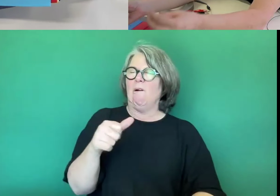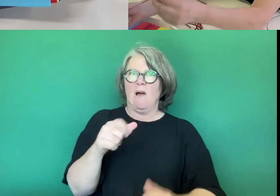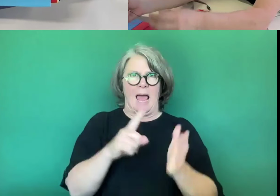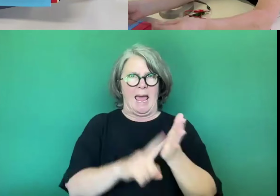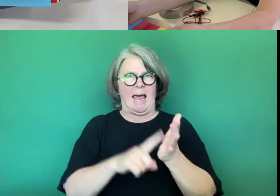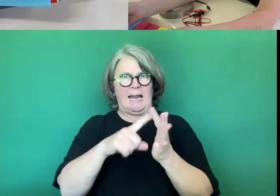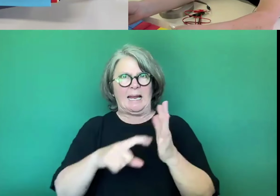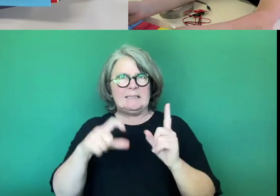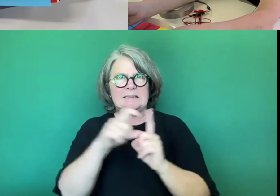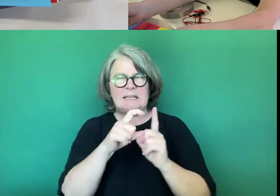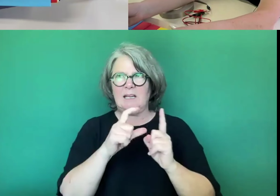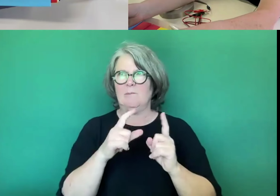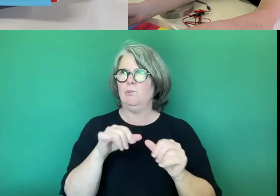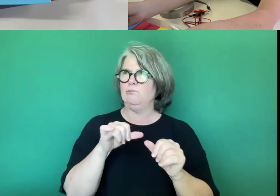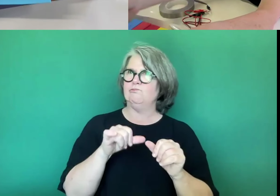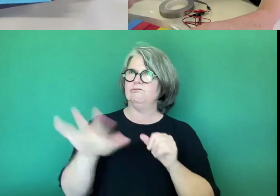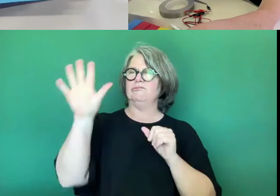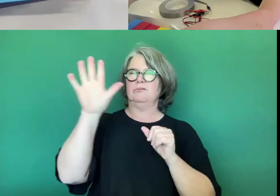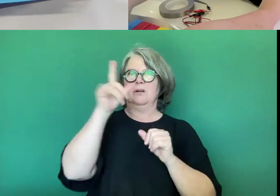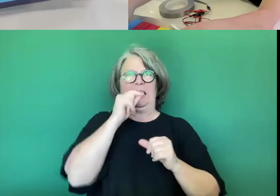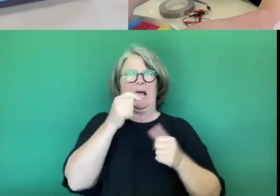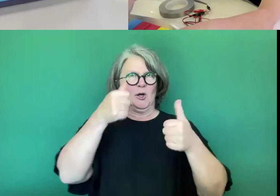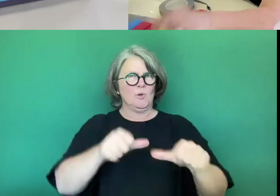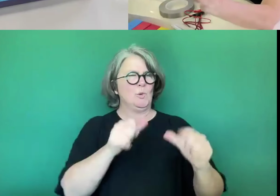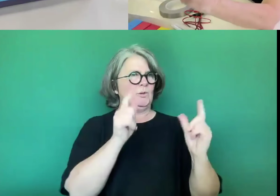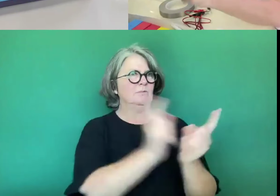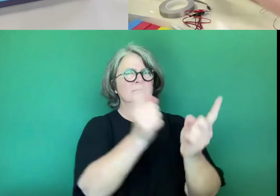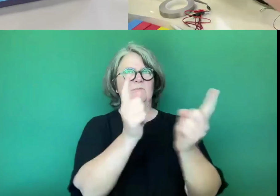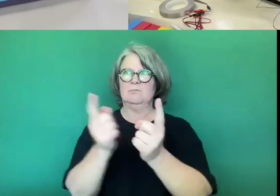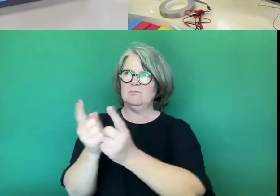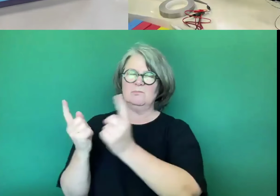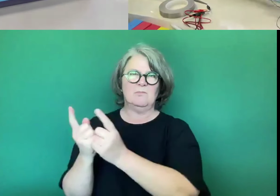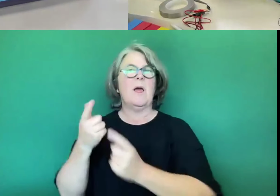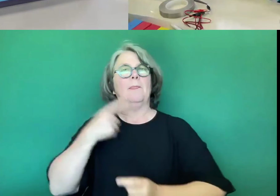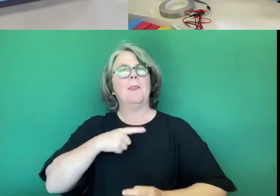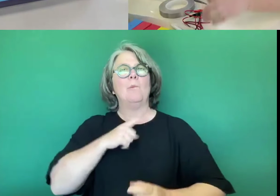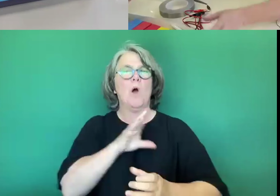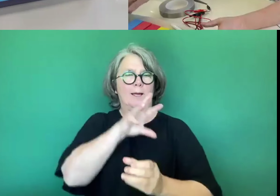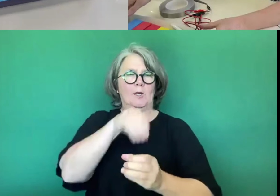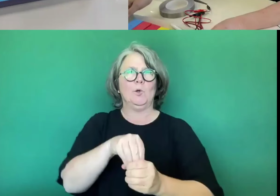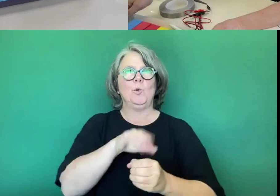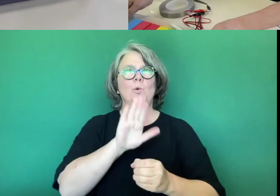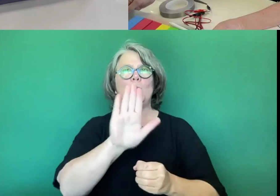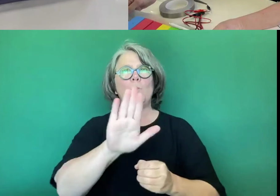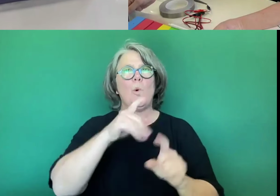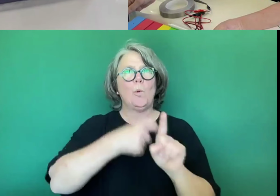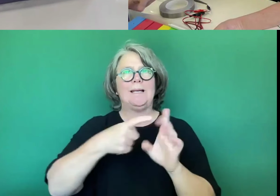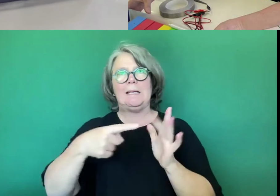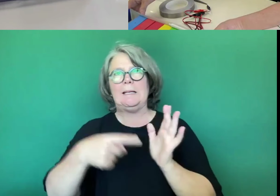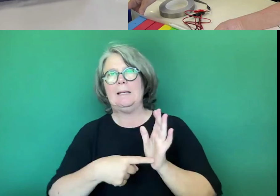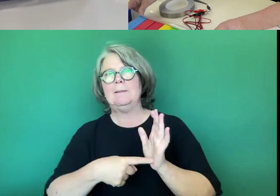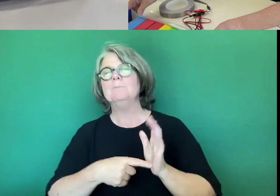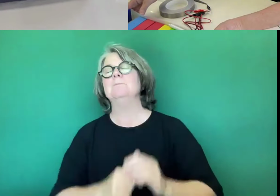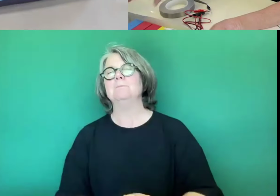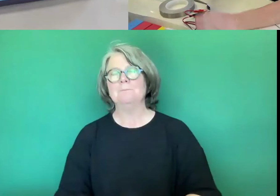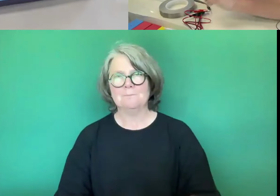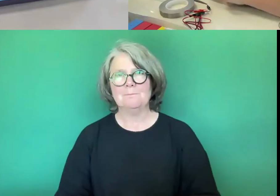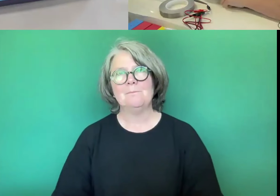home for you so you can try them out and have some ideas. All right. I think we